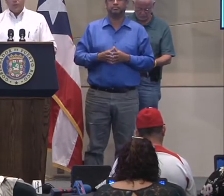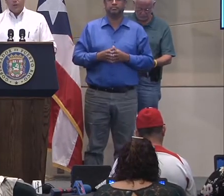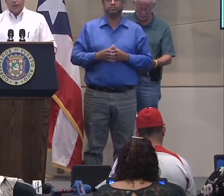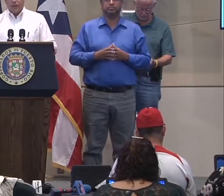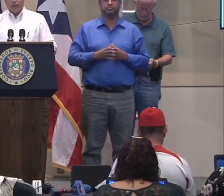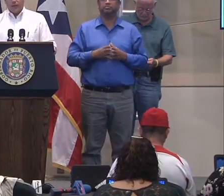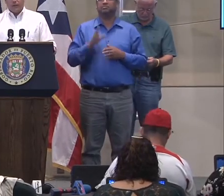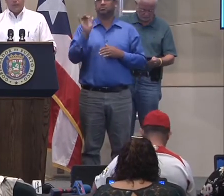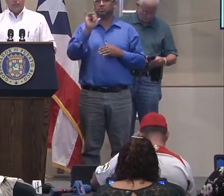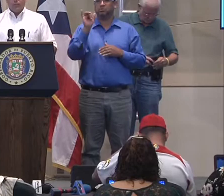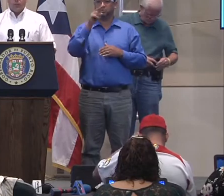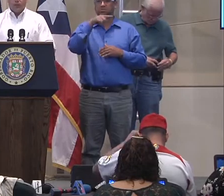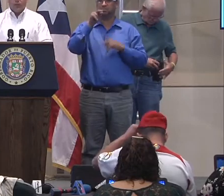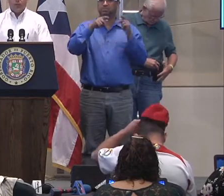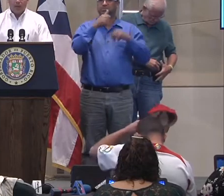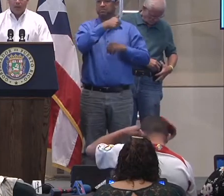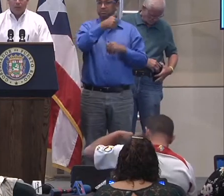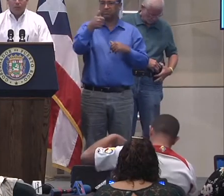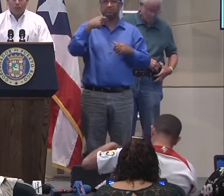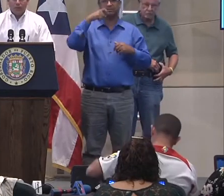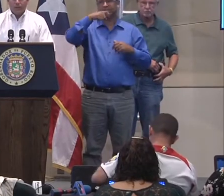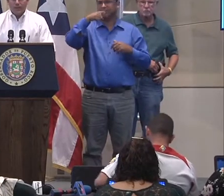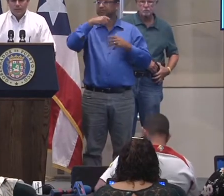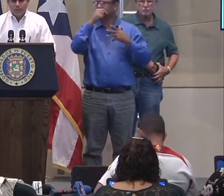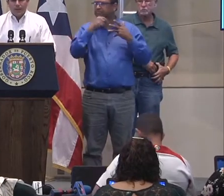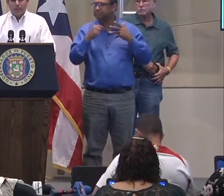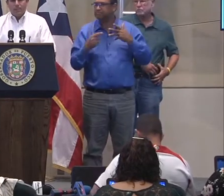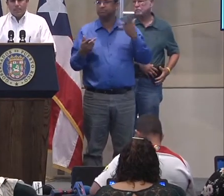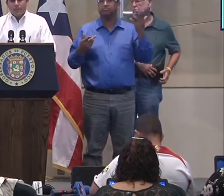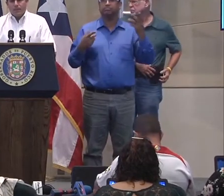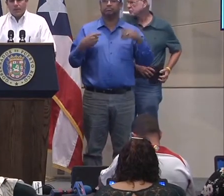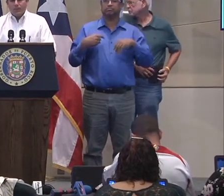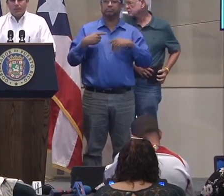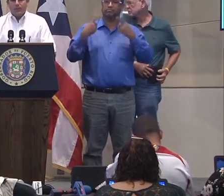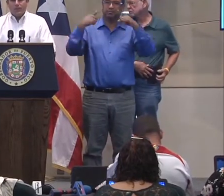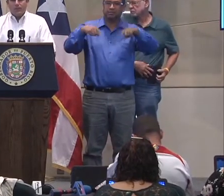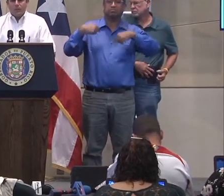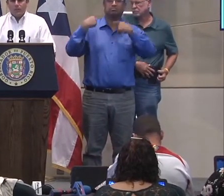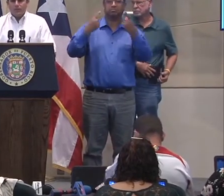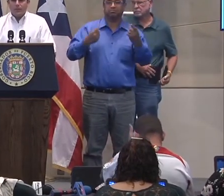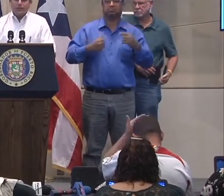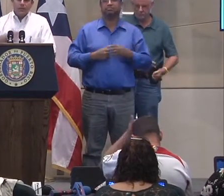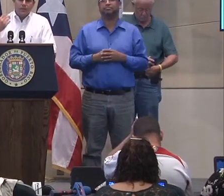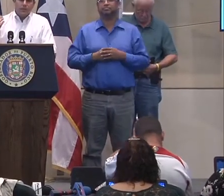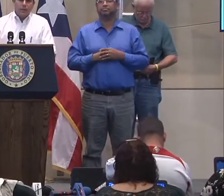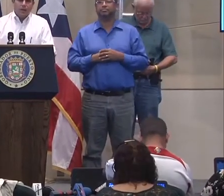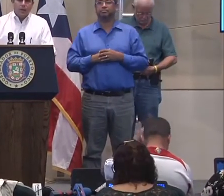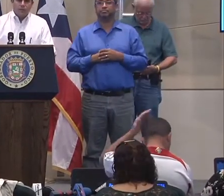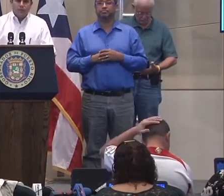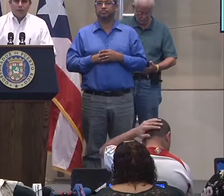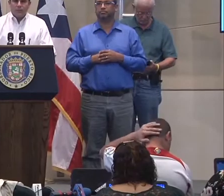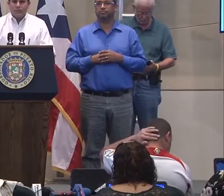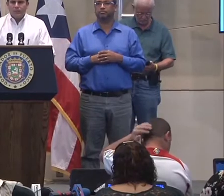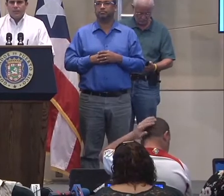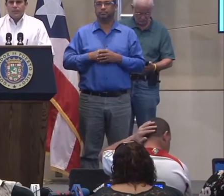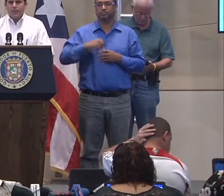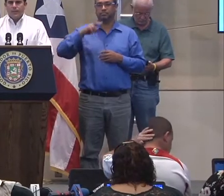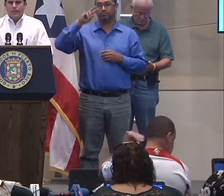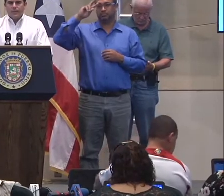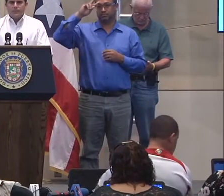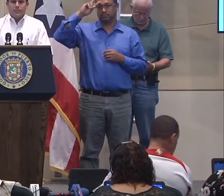needs were, and sort of the path forward. Lastly, the Vice President addressed